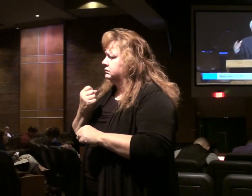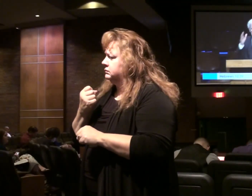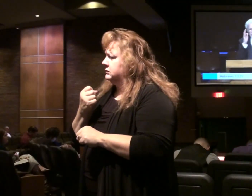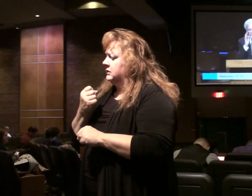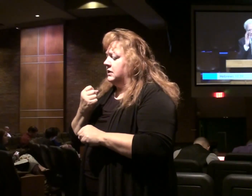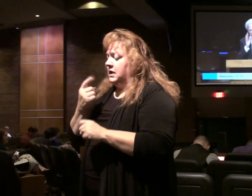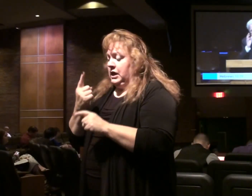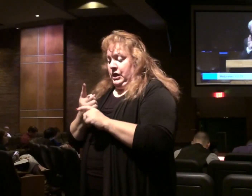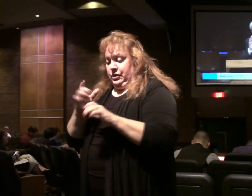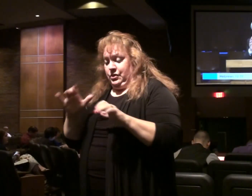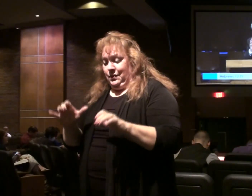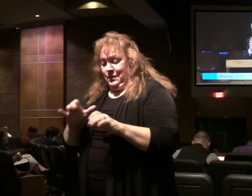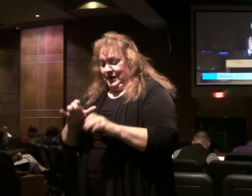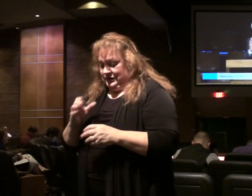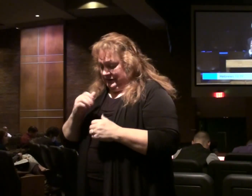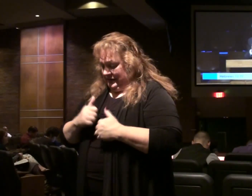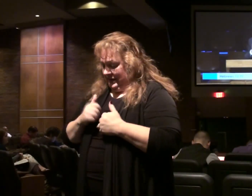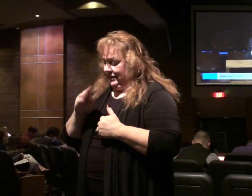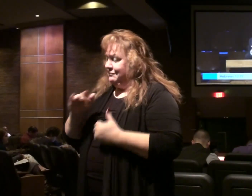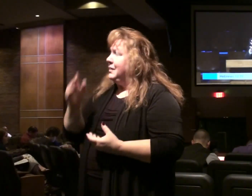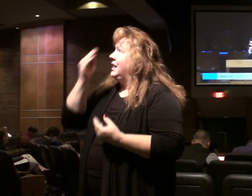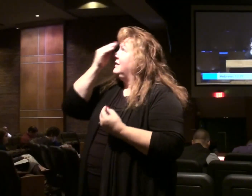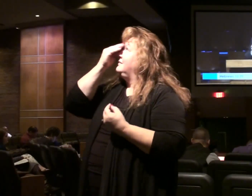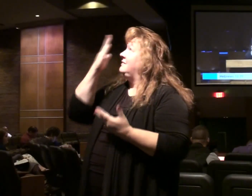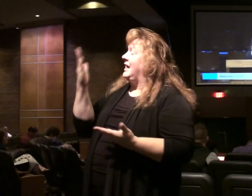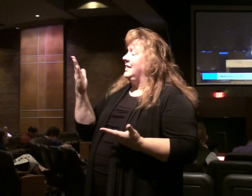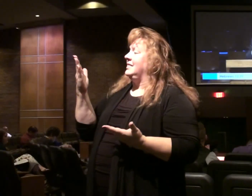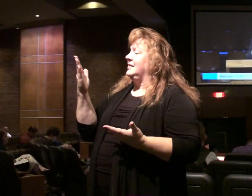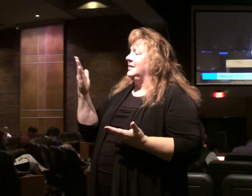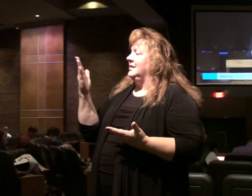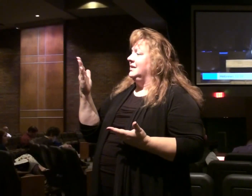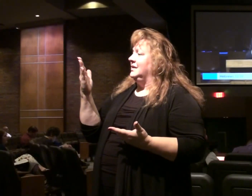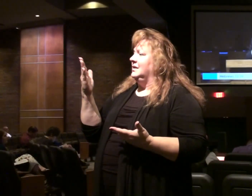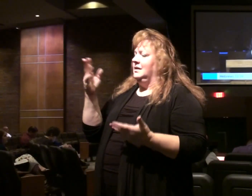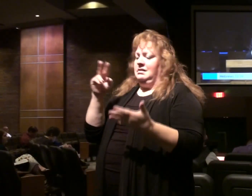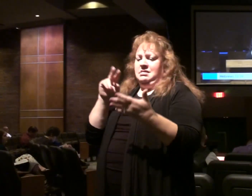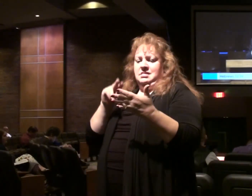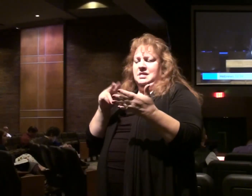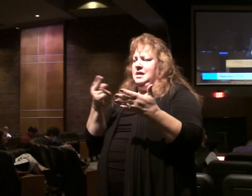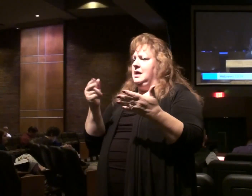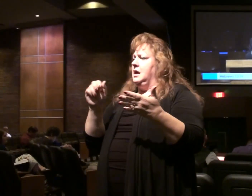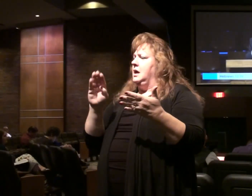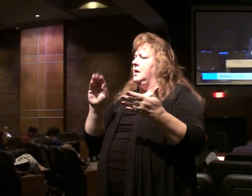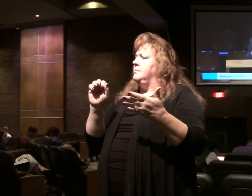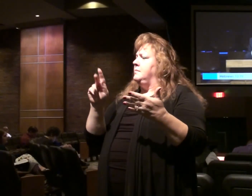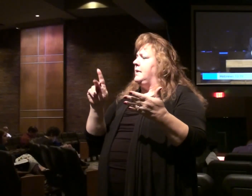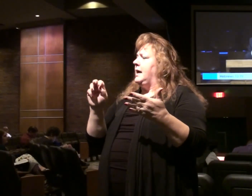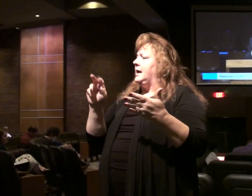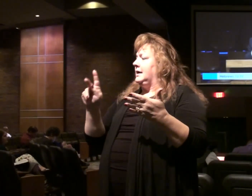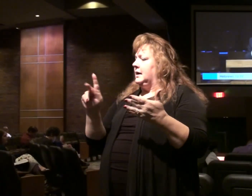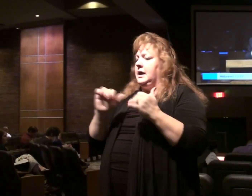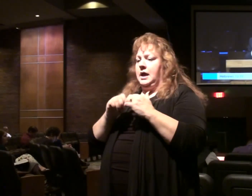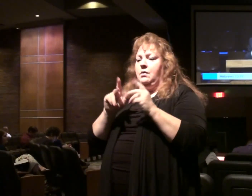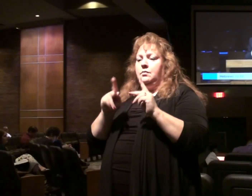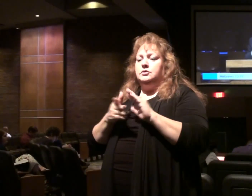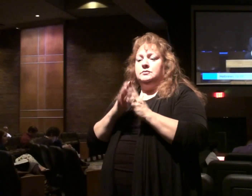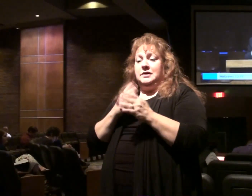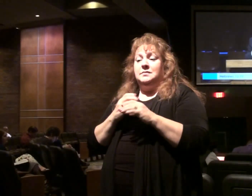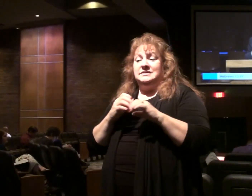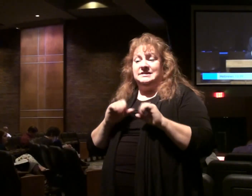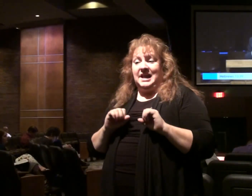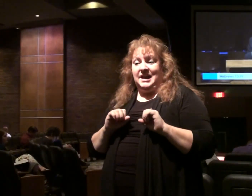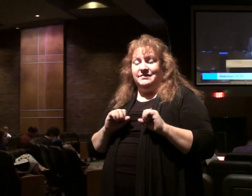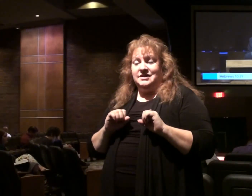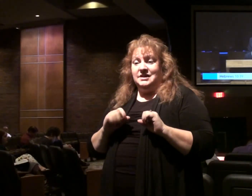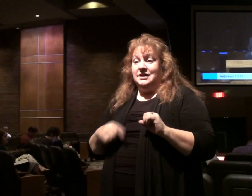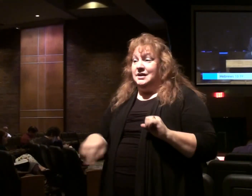The righteous shall live by faith, taken from Habakkuk. And we quote that, and that's how a person is saved.